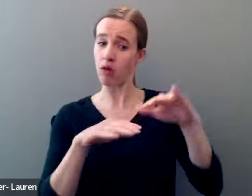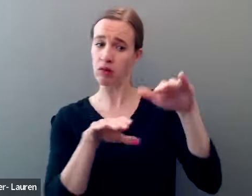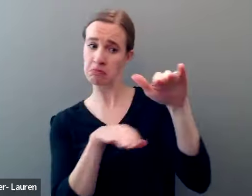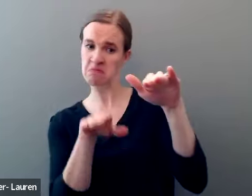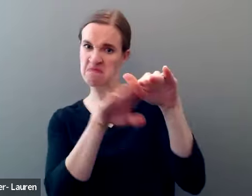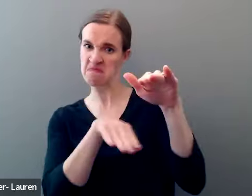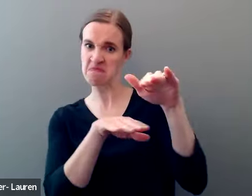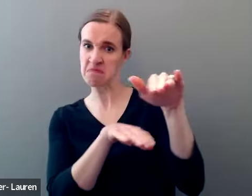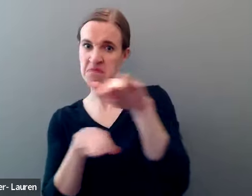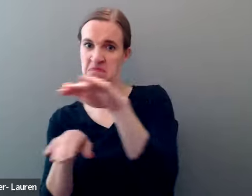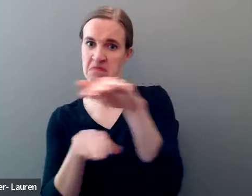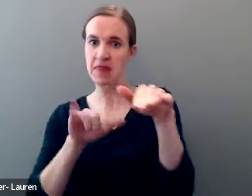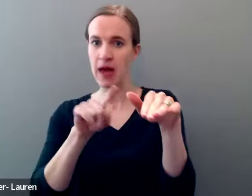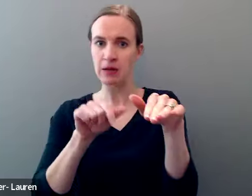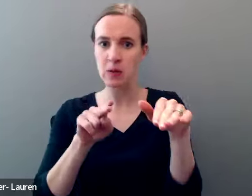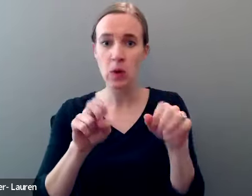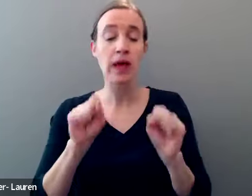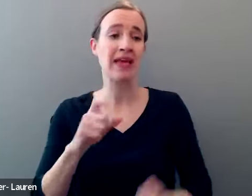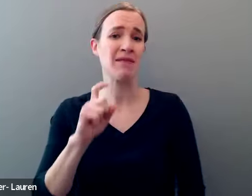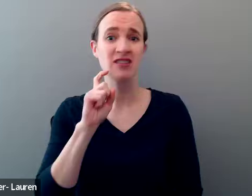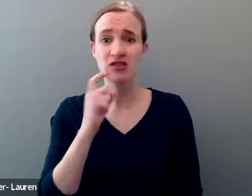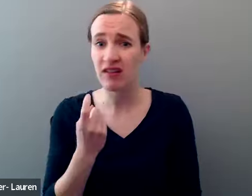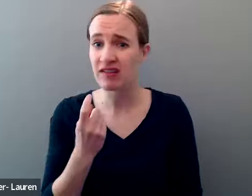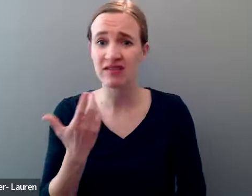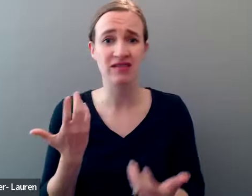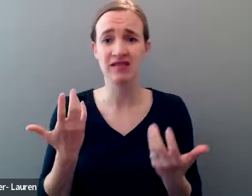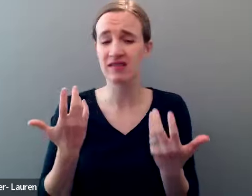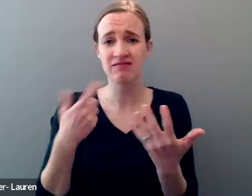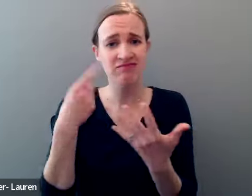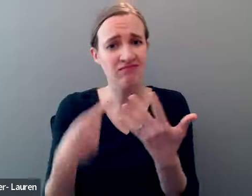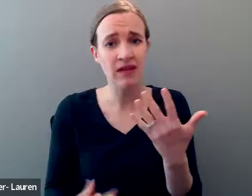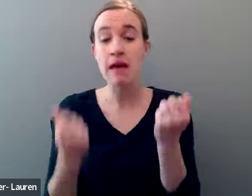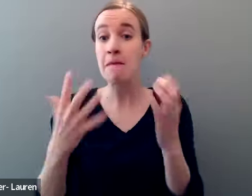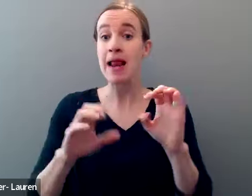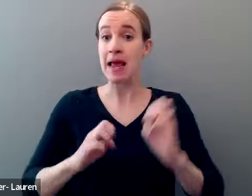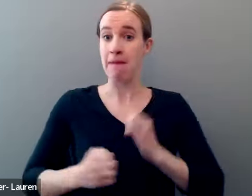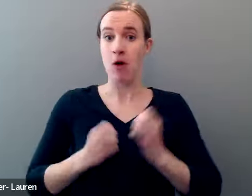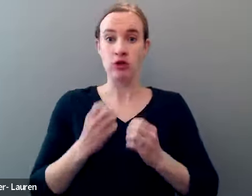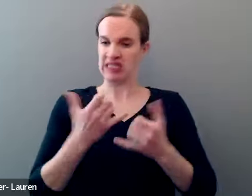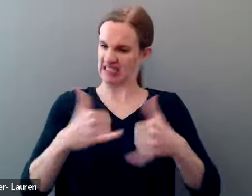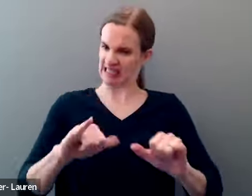all jealousy. I mean, I don't even know why. There's so many emotions.